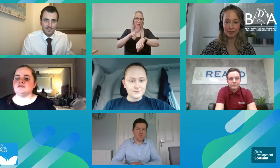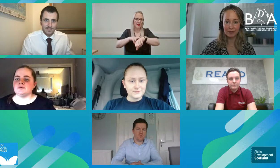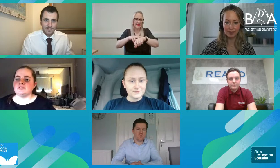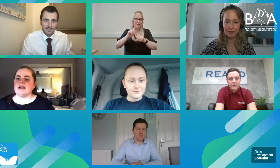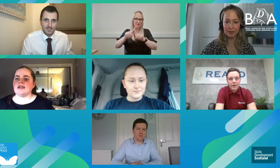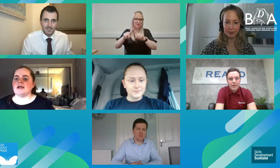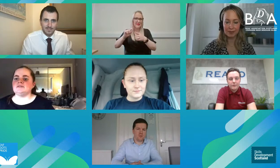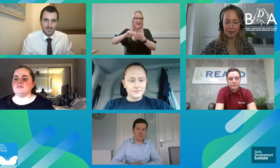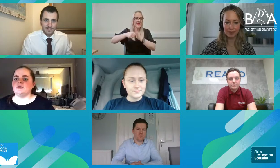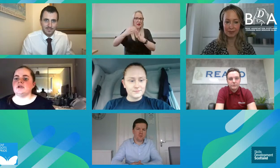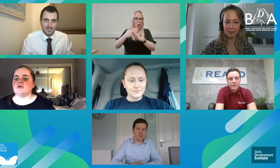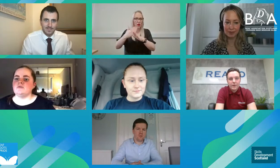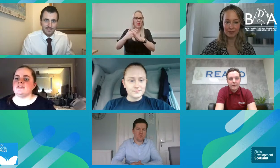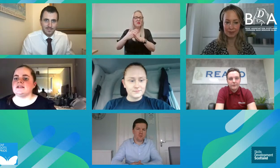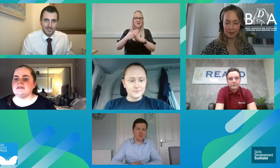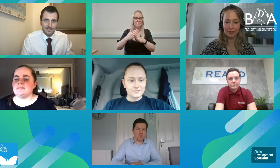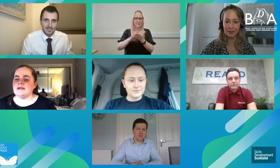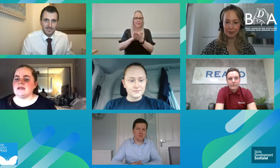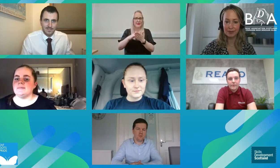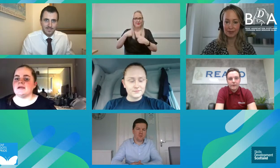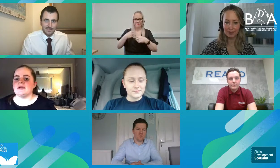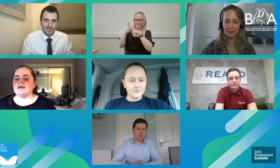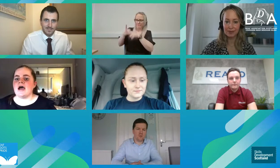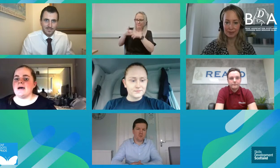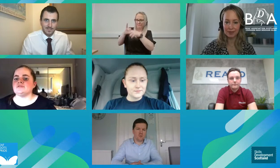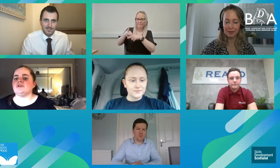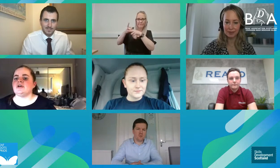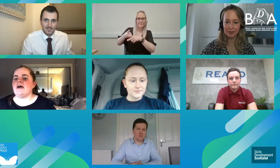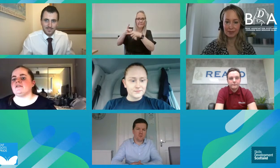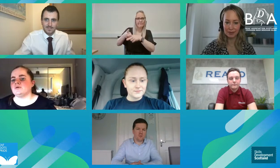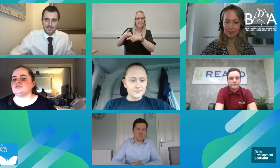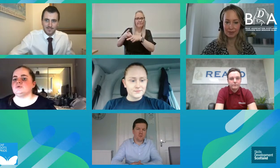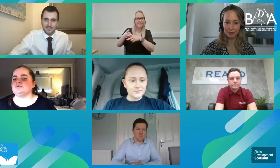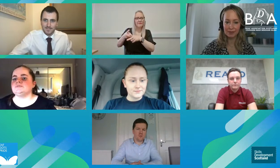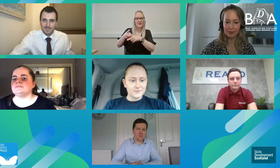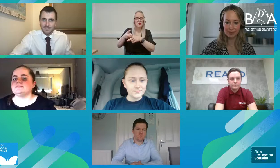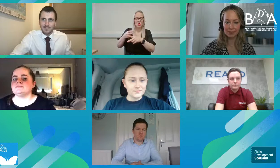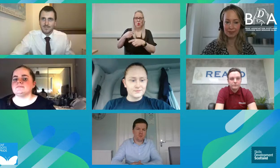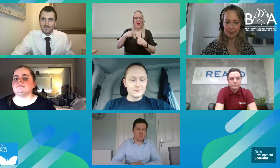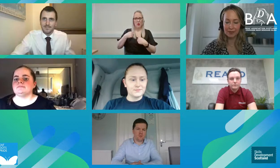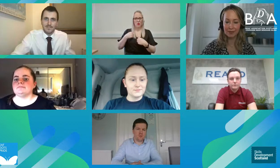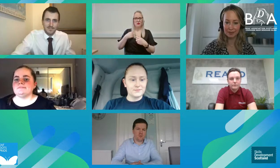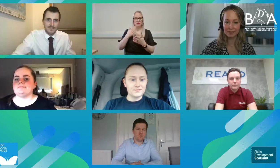whose parents were directly supporting the COVID-19 pandemic, I was looking after those children.